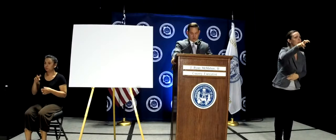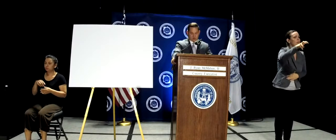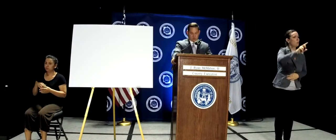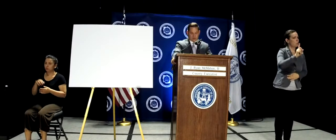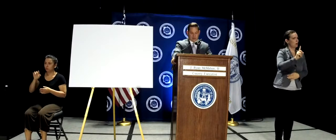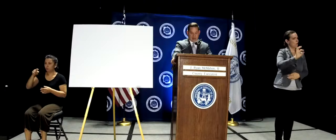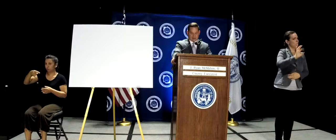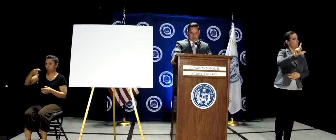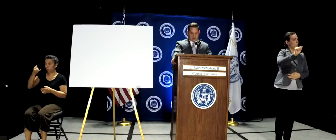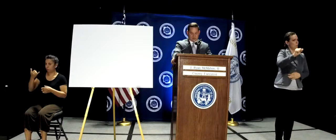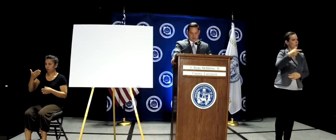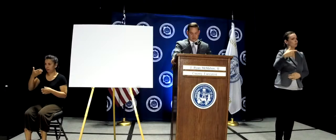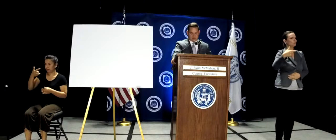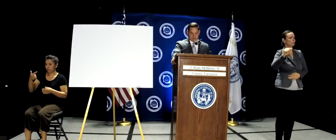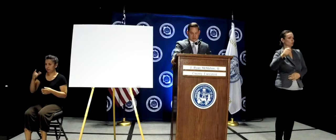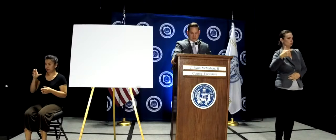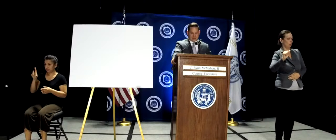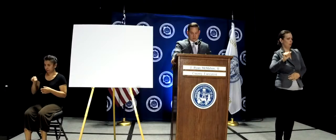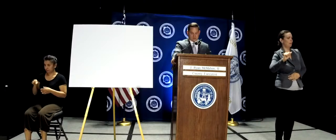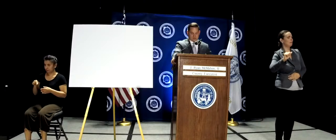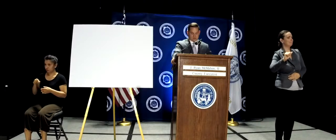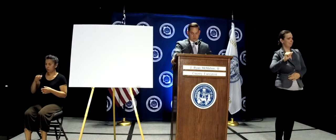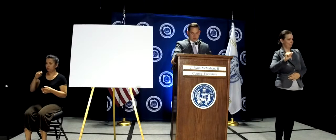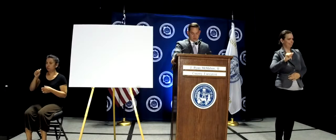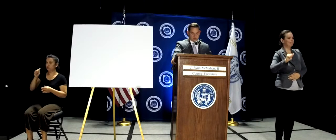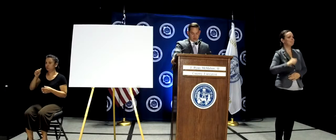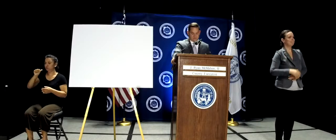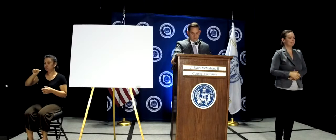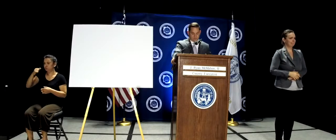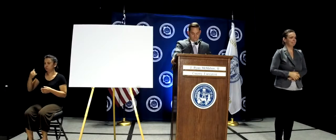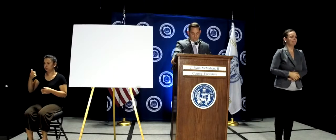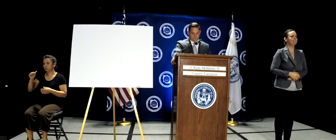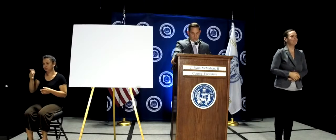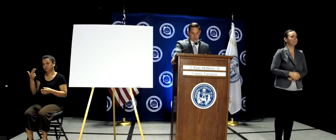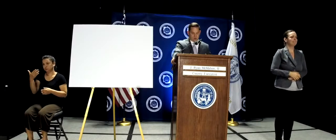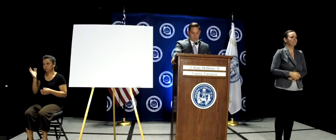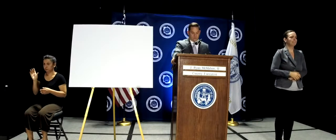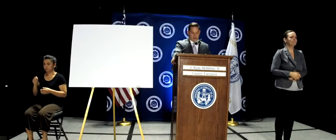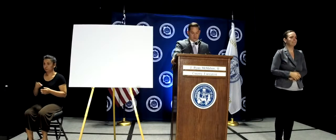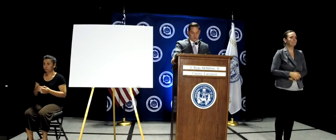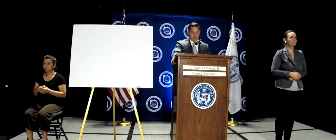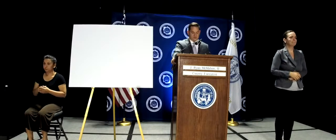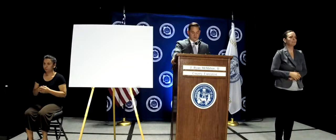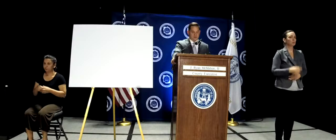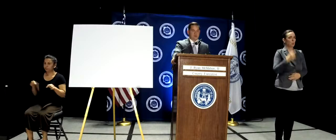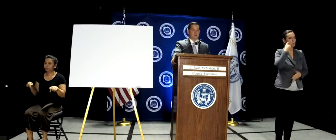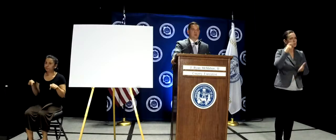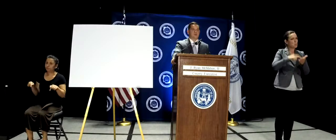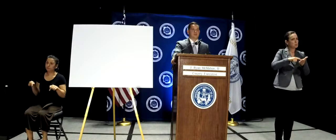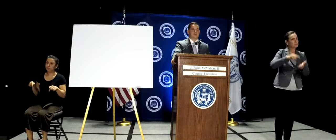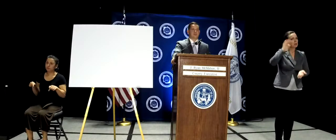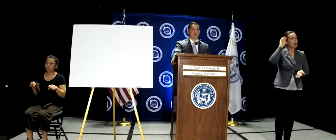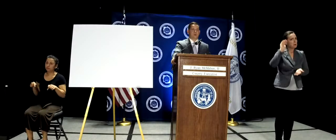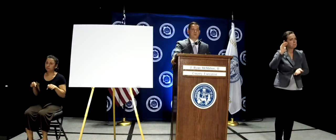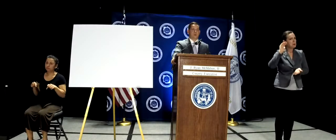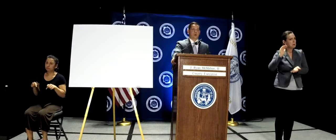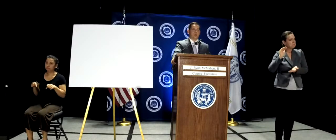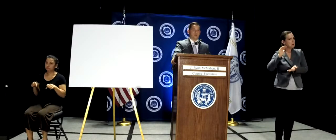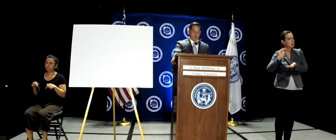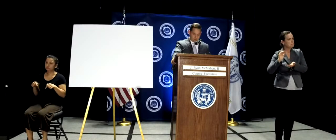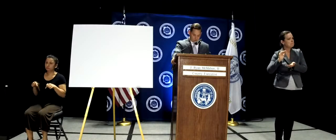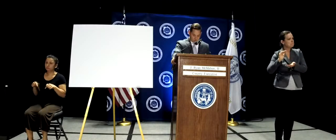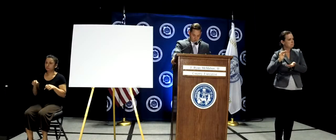have 320 active cases. That's down 6 from yesterday. We've had 2,662